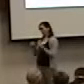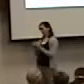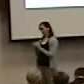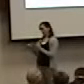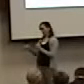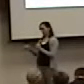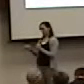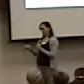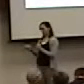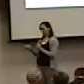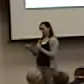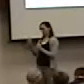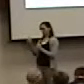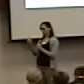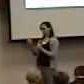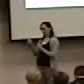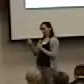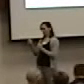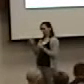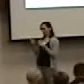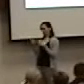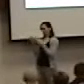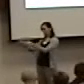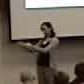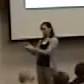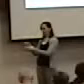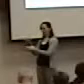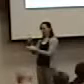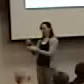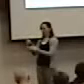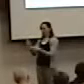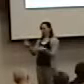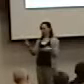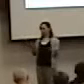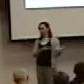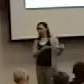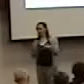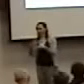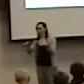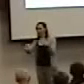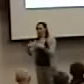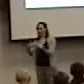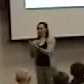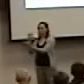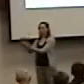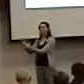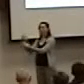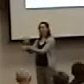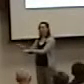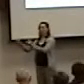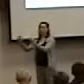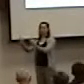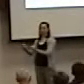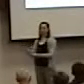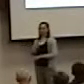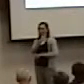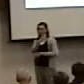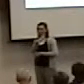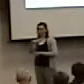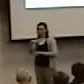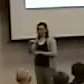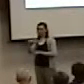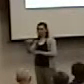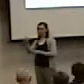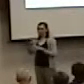find a way to get them there safely. And if you read the text, apparently the trip from Canaan